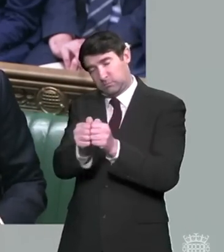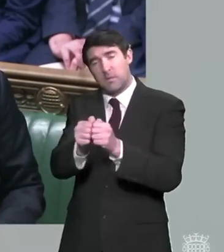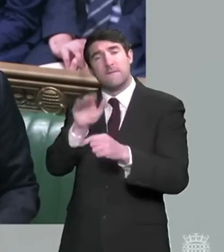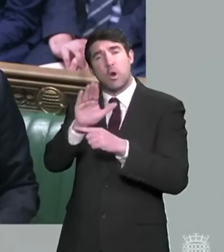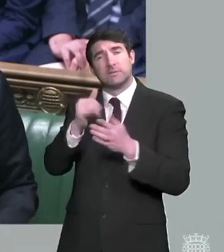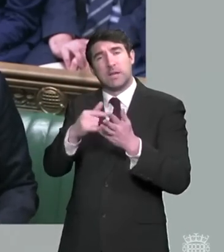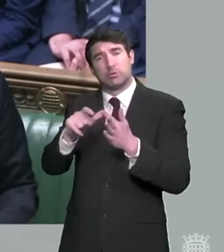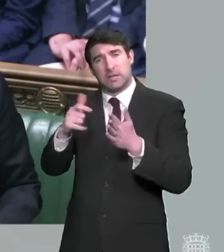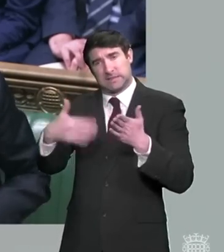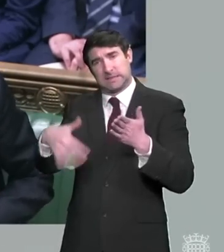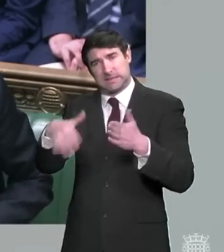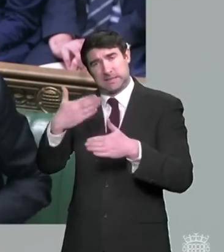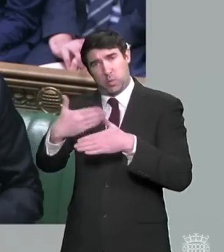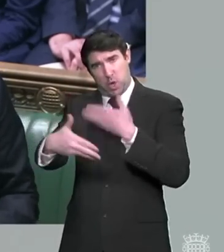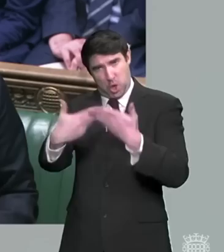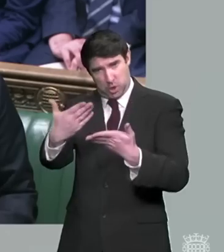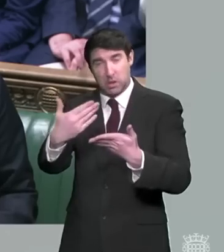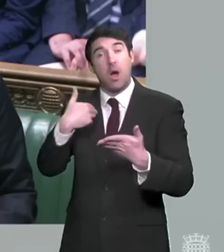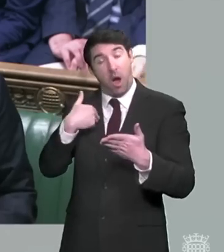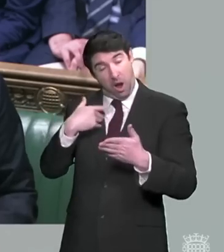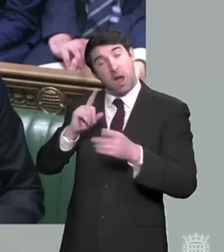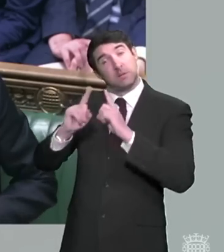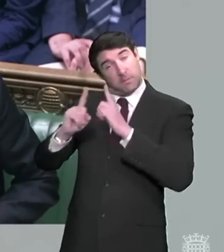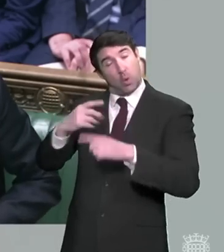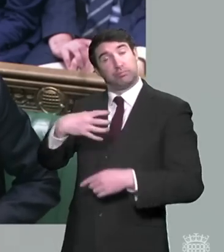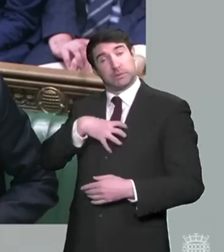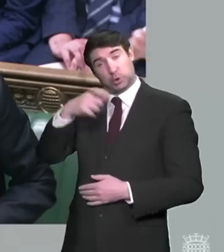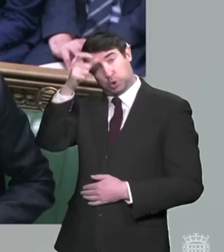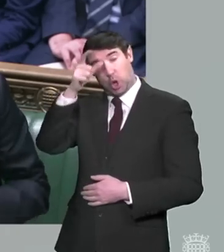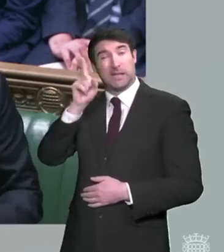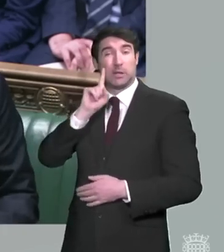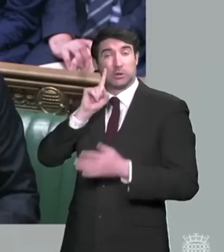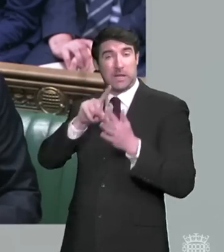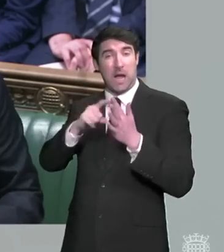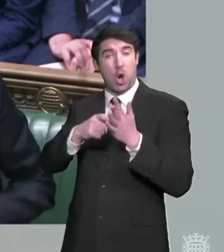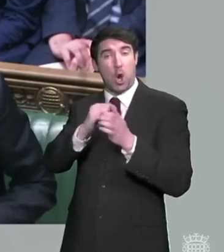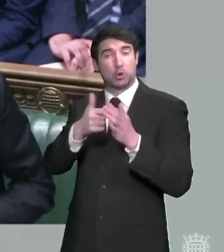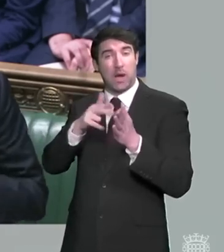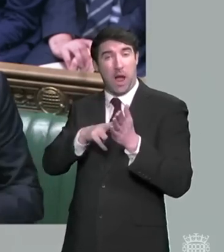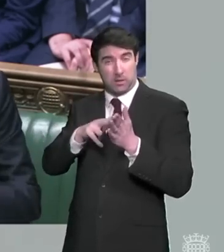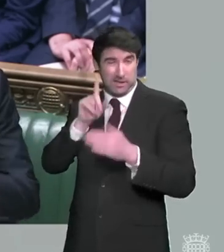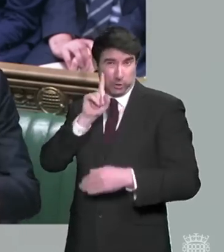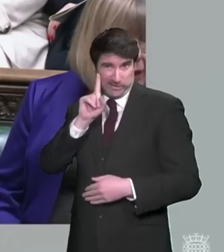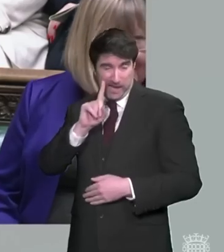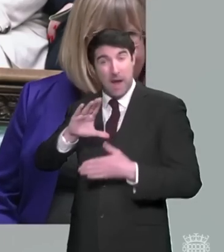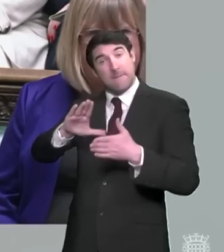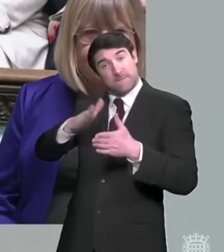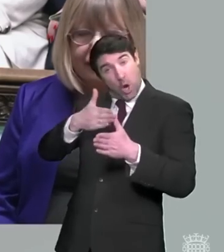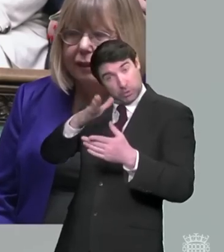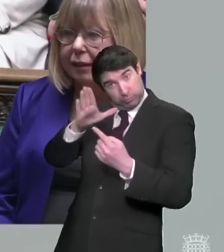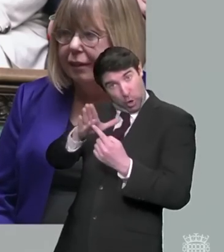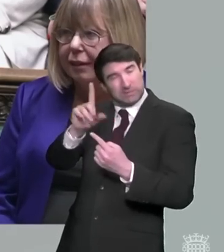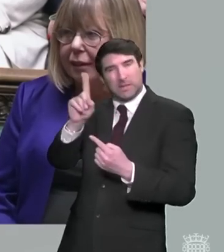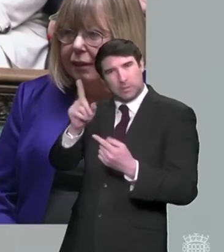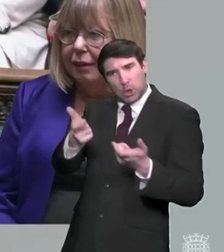yesterday to reiterate our commitment to provide Turkey with what support they need. Right now, that is search and rescue. She's right, we are in that